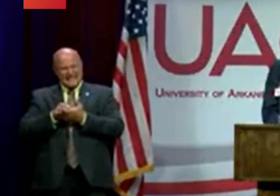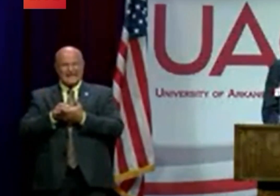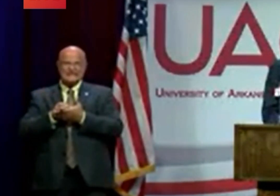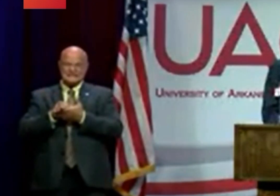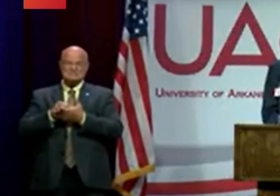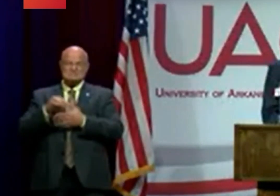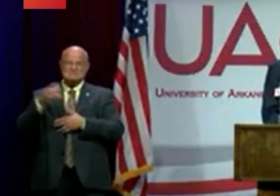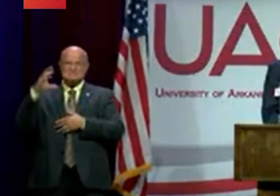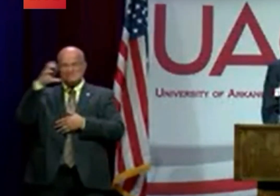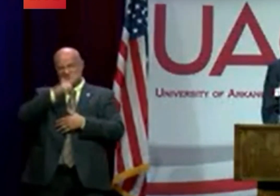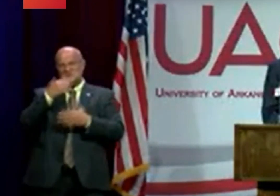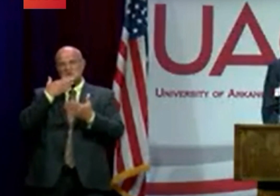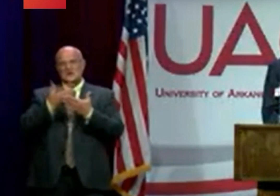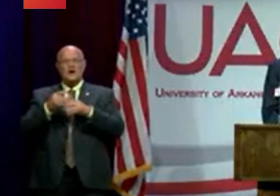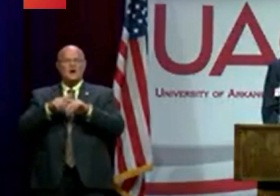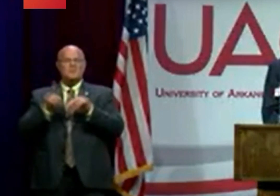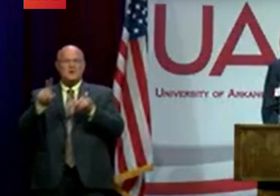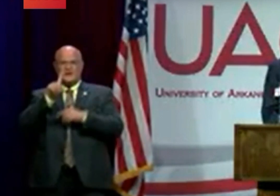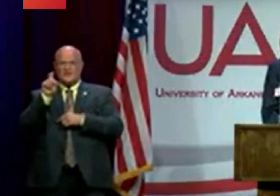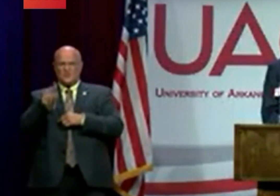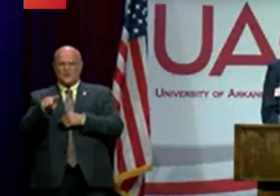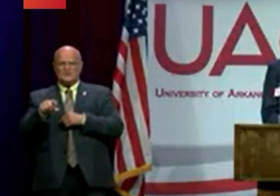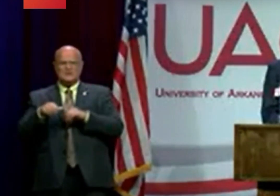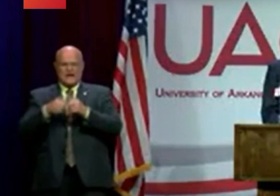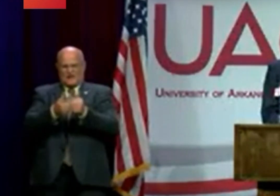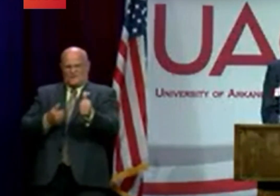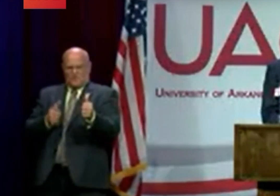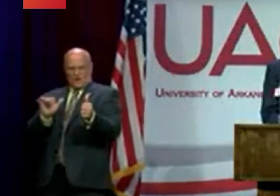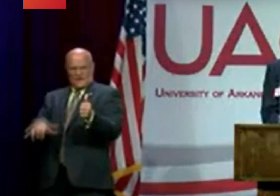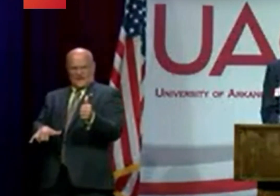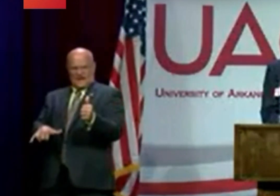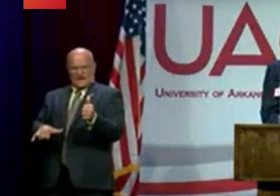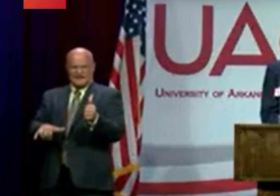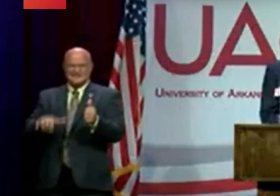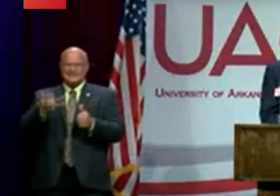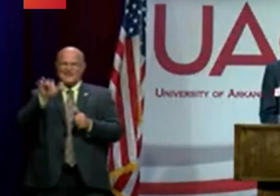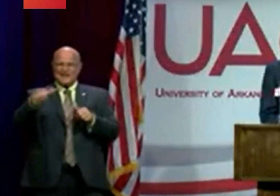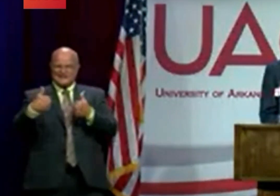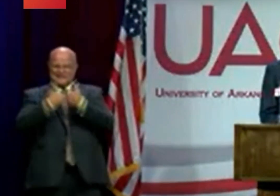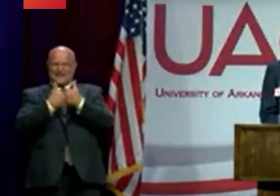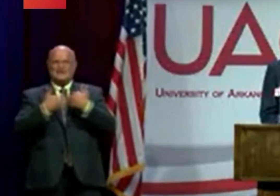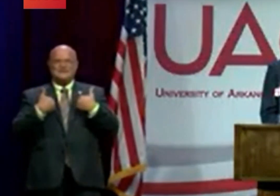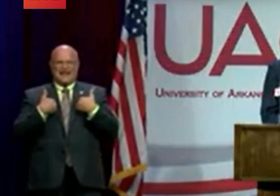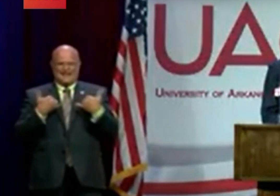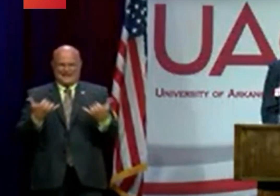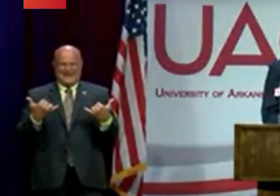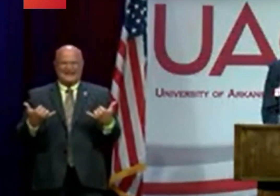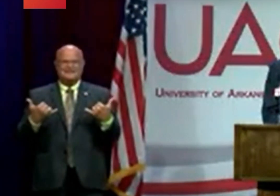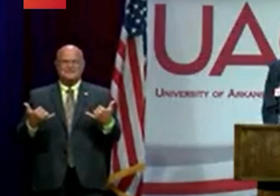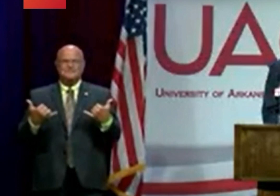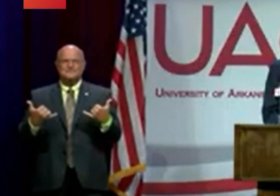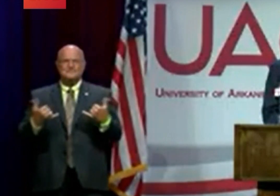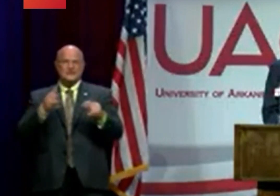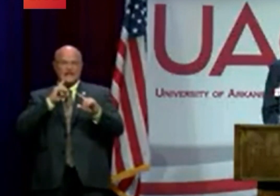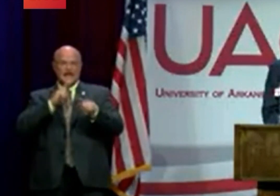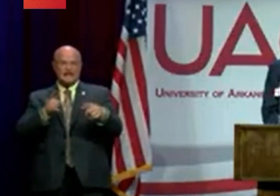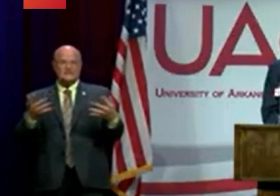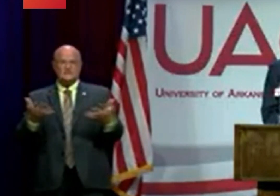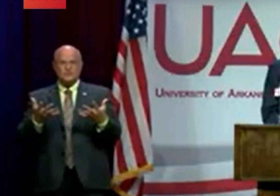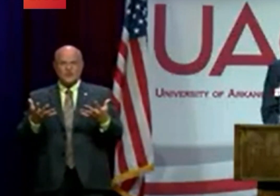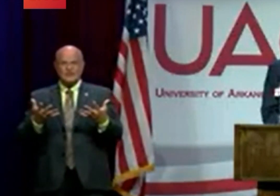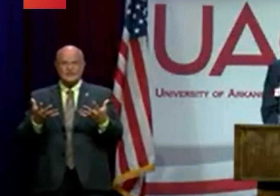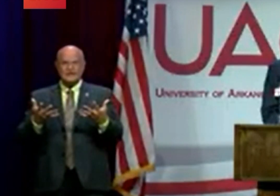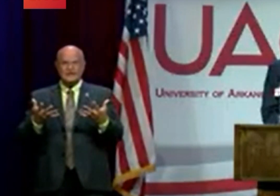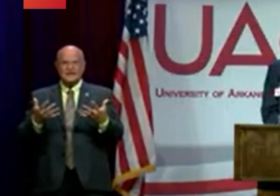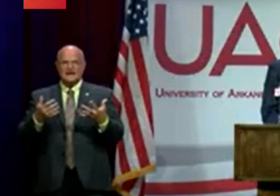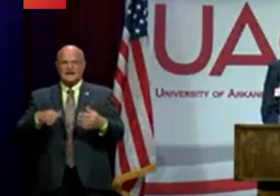logical assumption, but the question is, well, how do you avoid that? And that's the challenge that we all have from that. And the answer is,